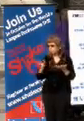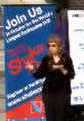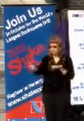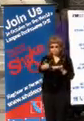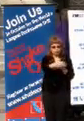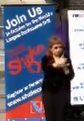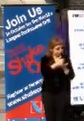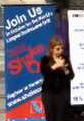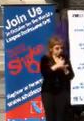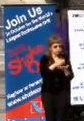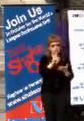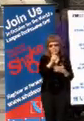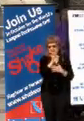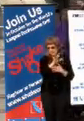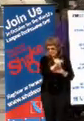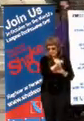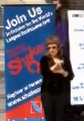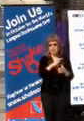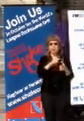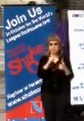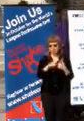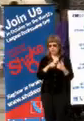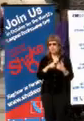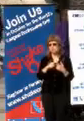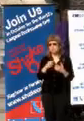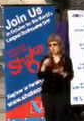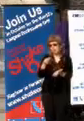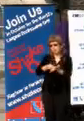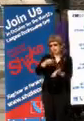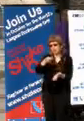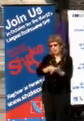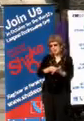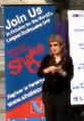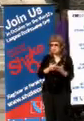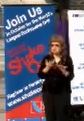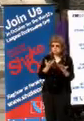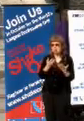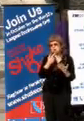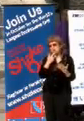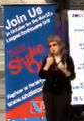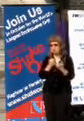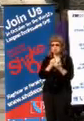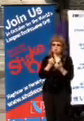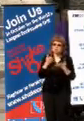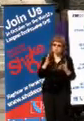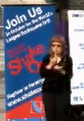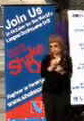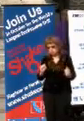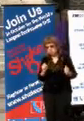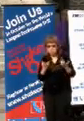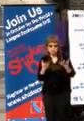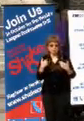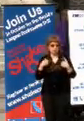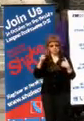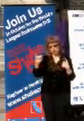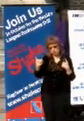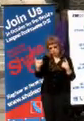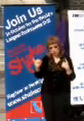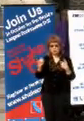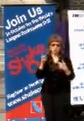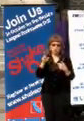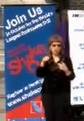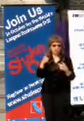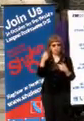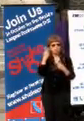and building a financial resiliency, whether it's through insurance or through other kinds of planning,